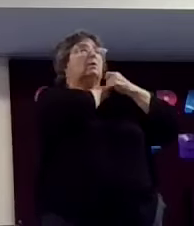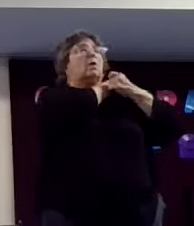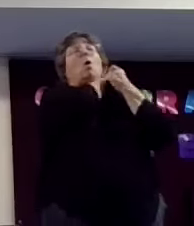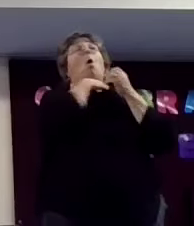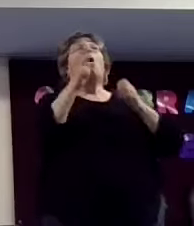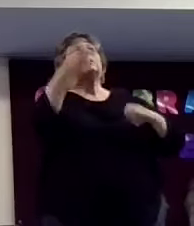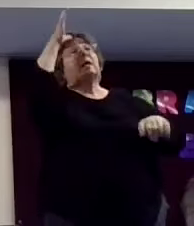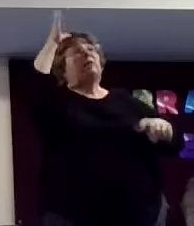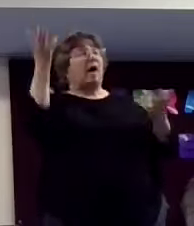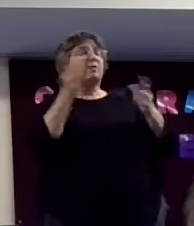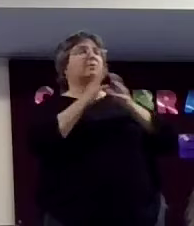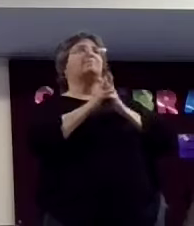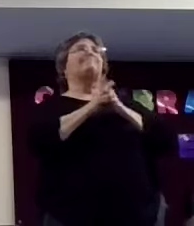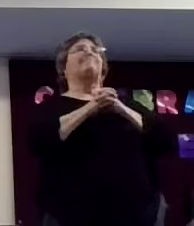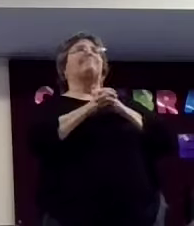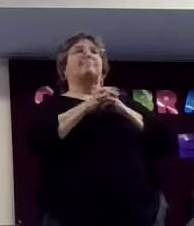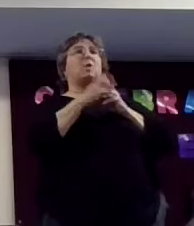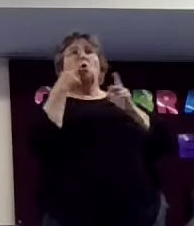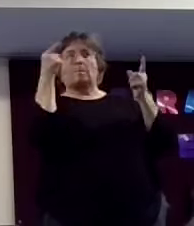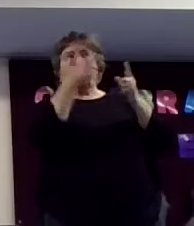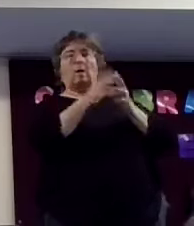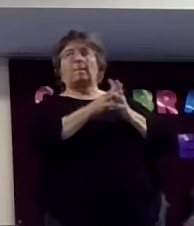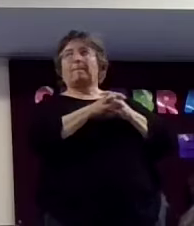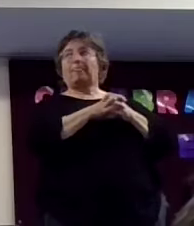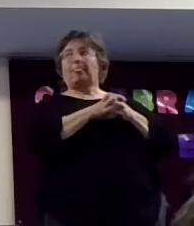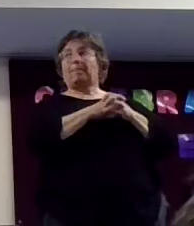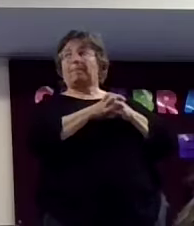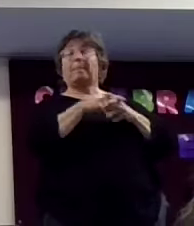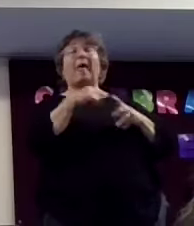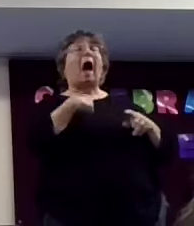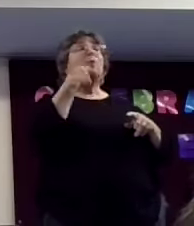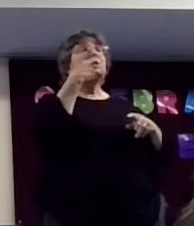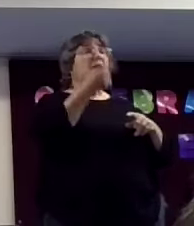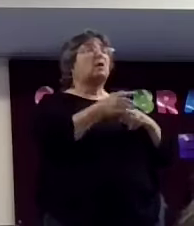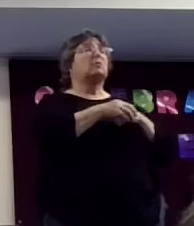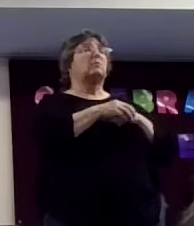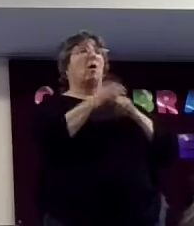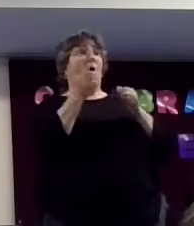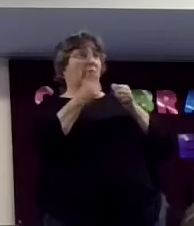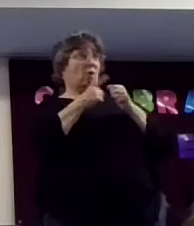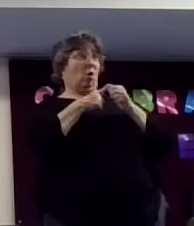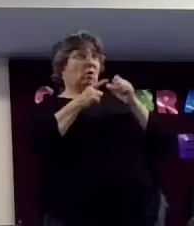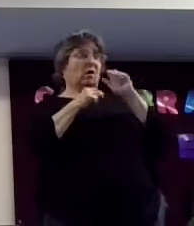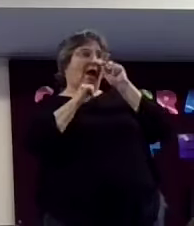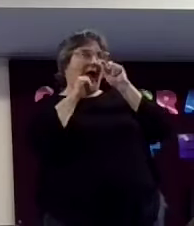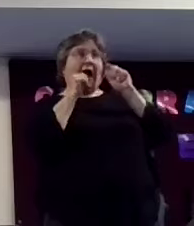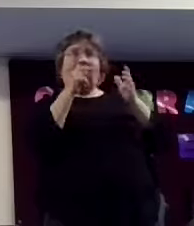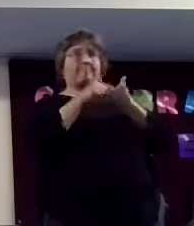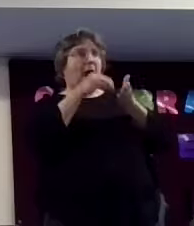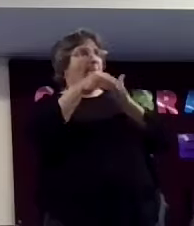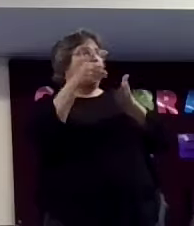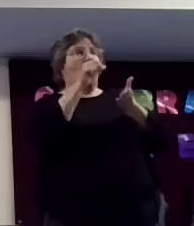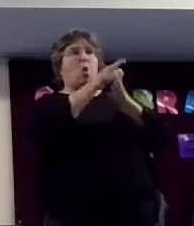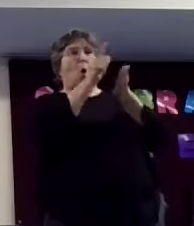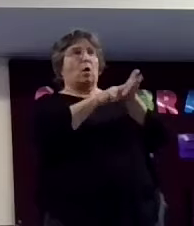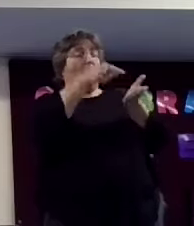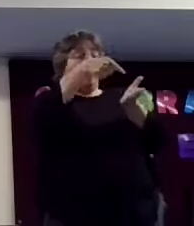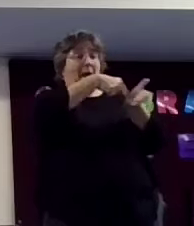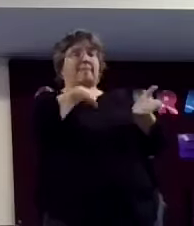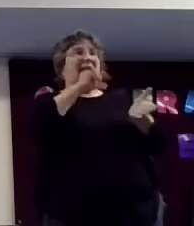fathers. Single fathers, yes, good point. I can tell you that, first of all, I'm not a millionaire lawyer that somebody